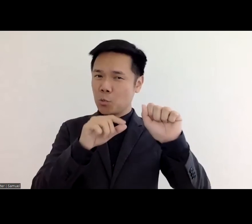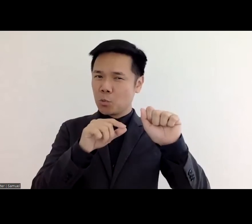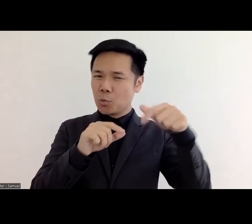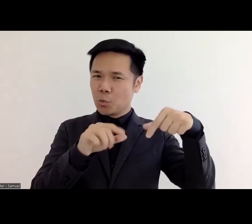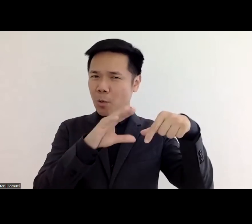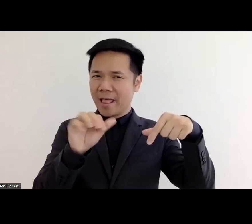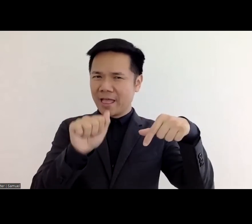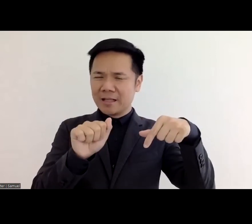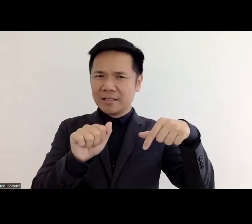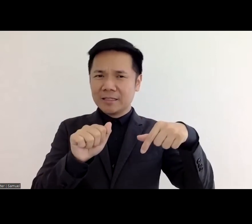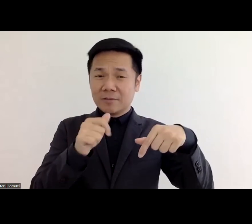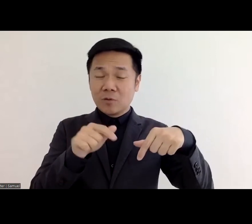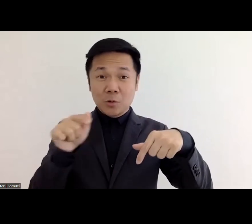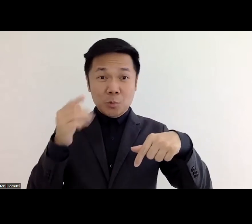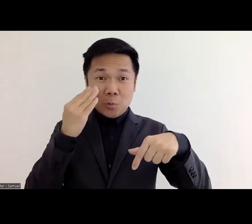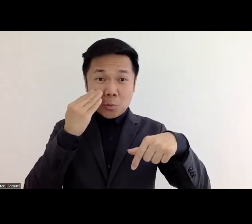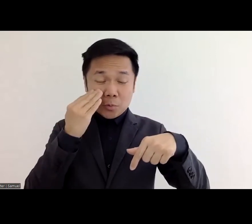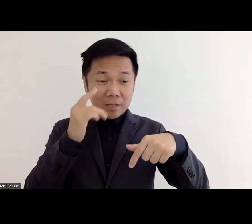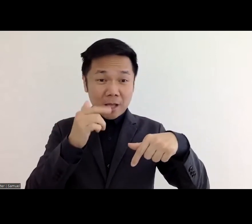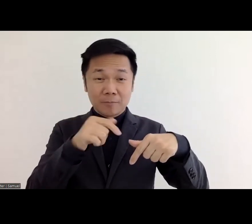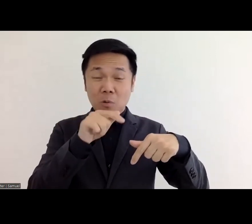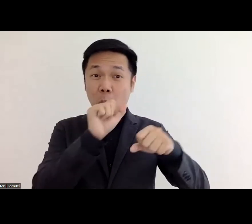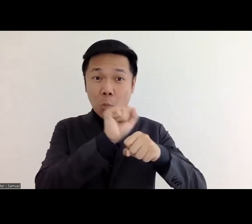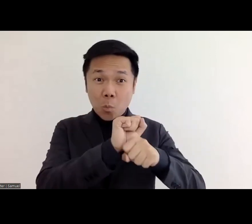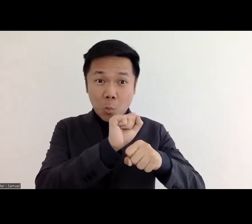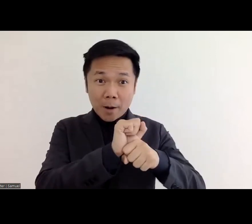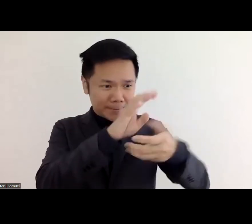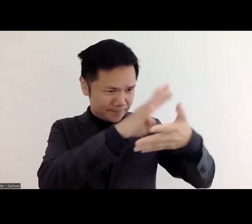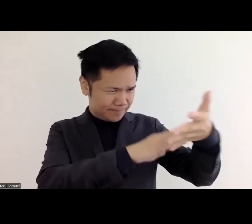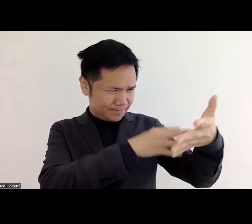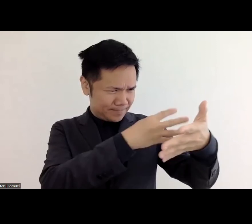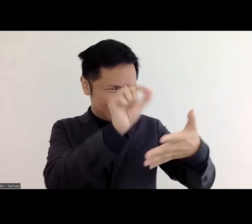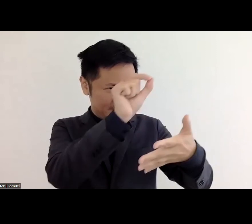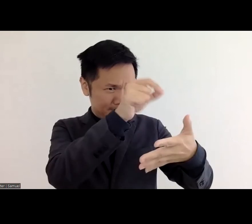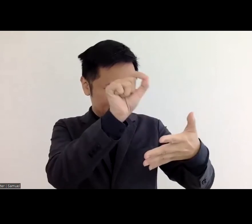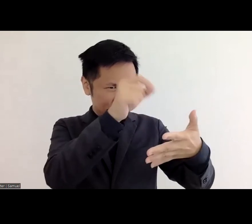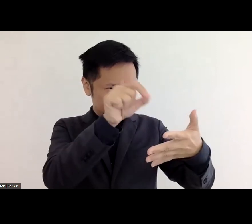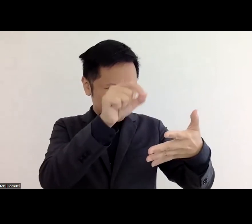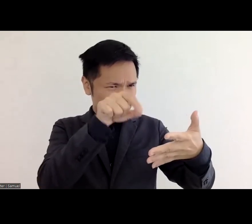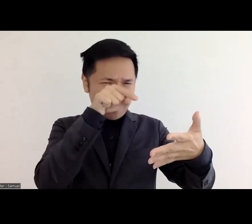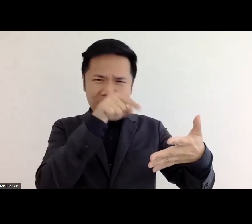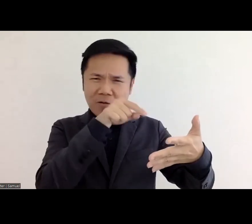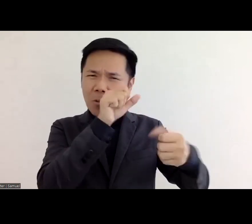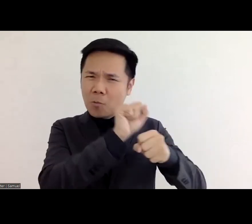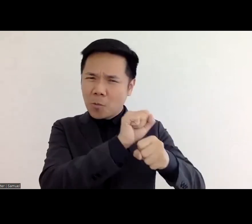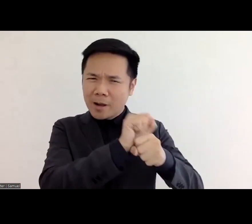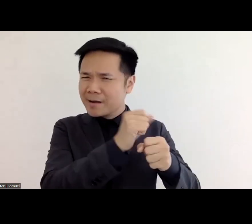job analysis mechanisms to adapt so as to include persons with disabilities? And I